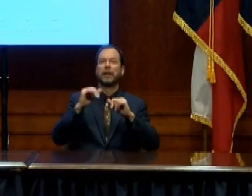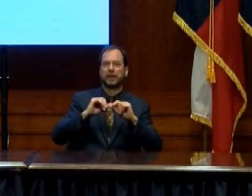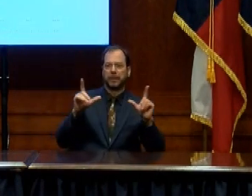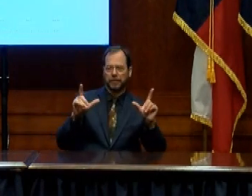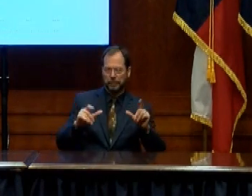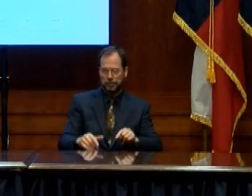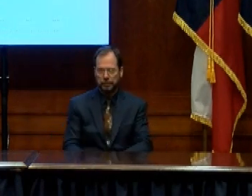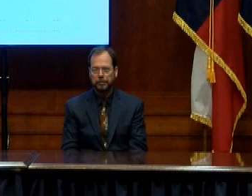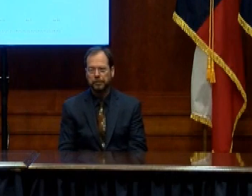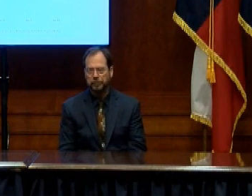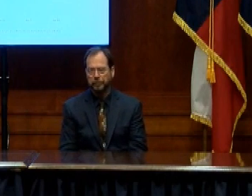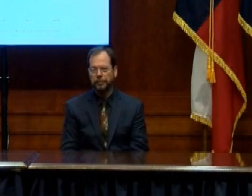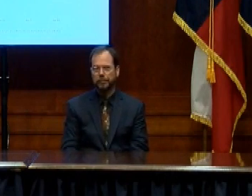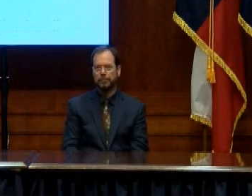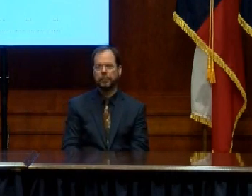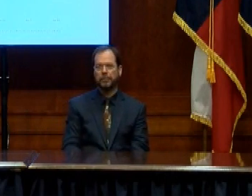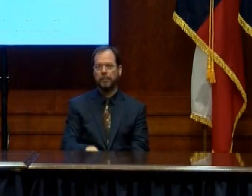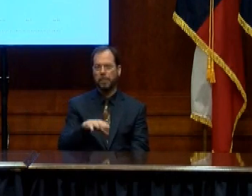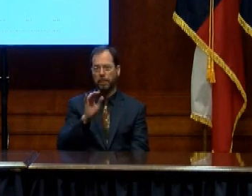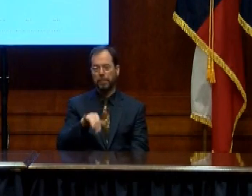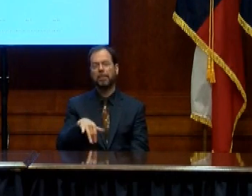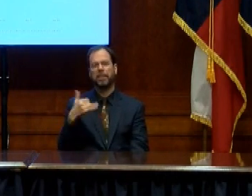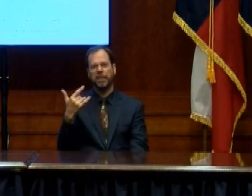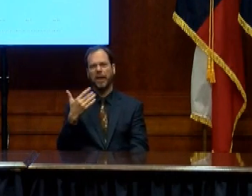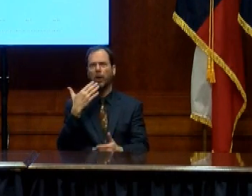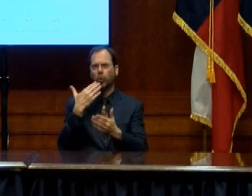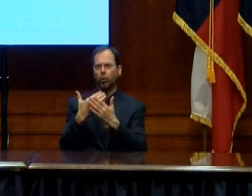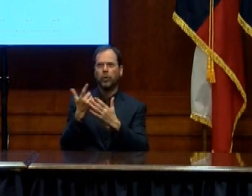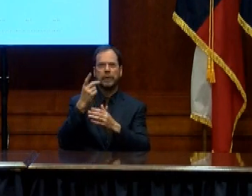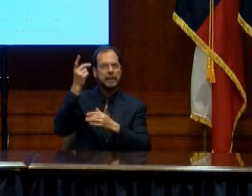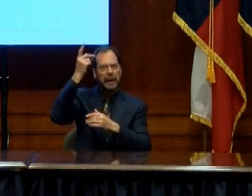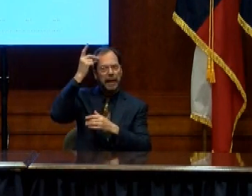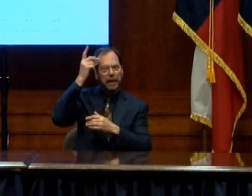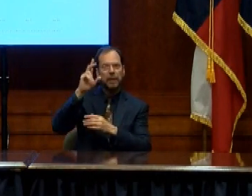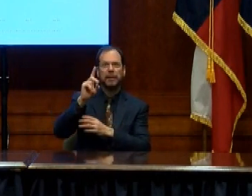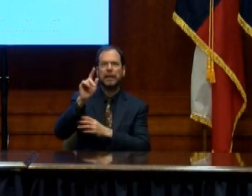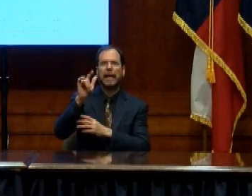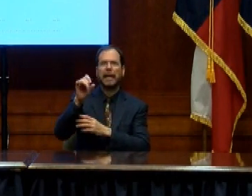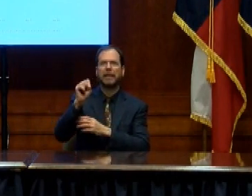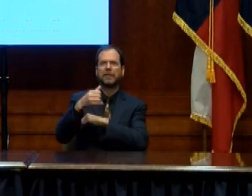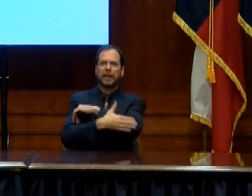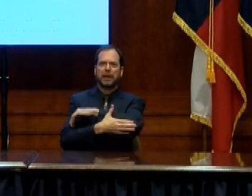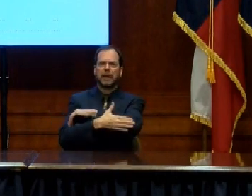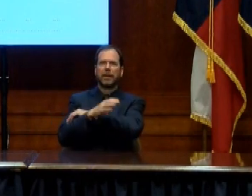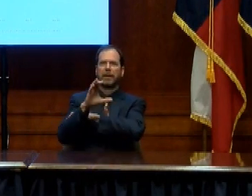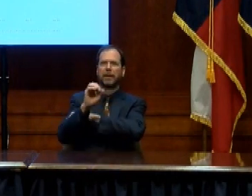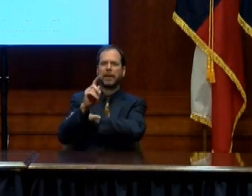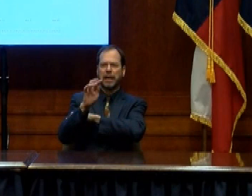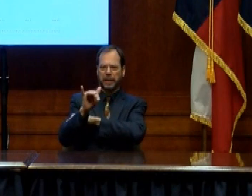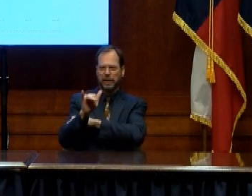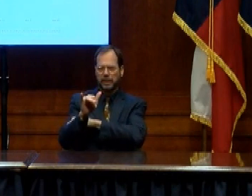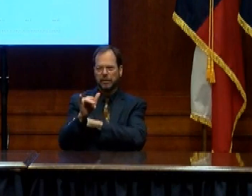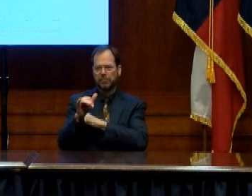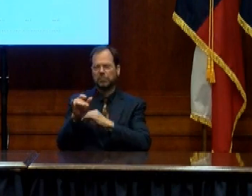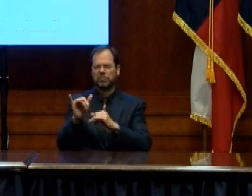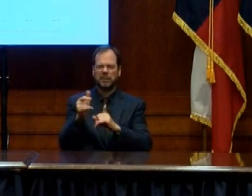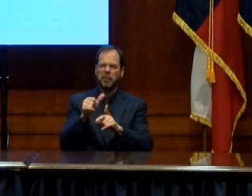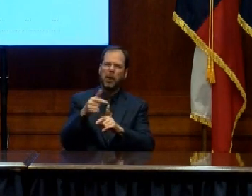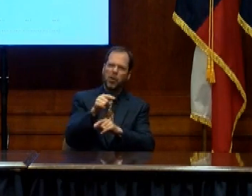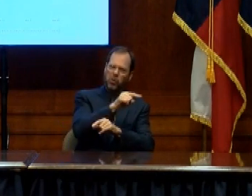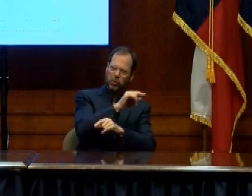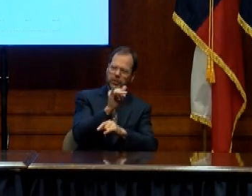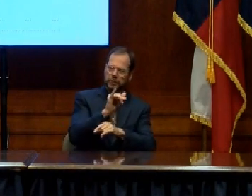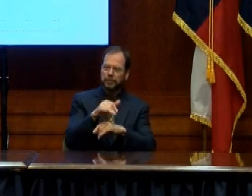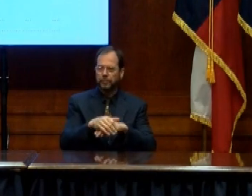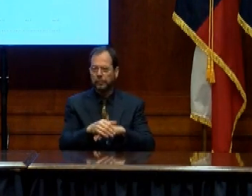slide. Now this is a good chart to look at because this is Dallas County. And you can see once again, like so many of the other